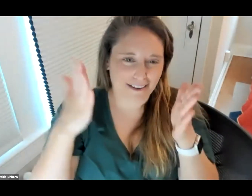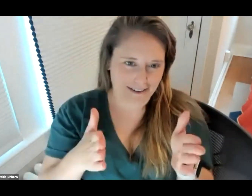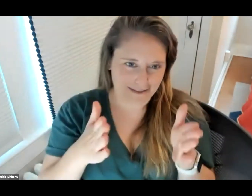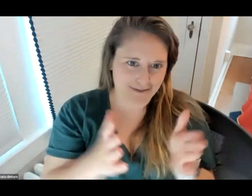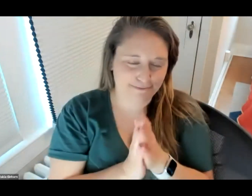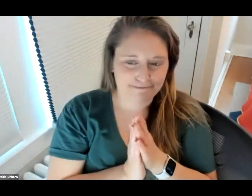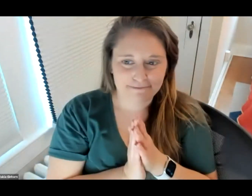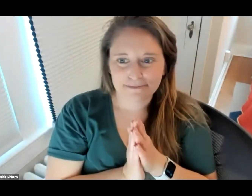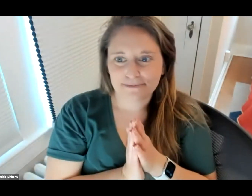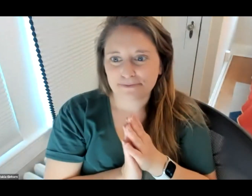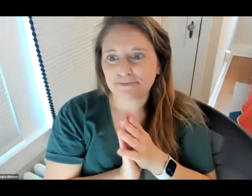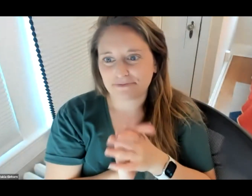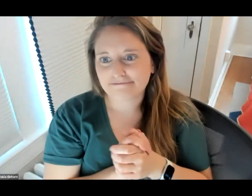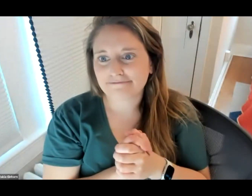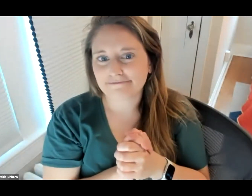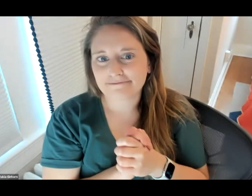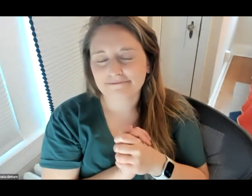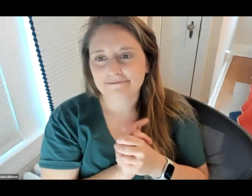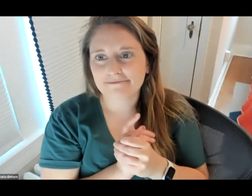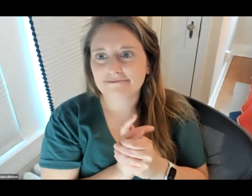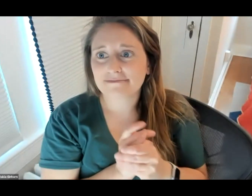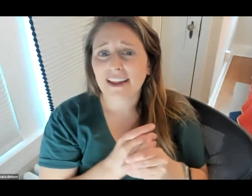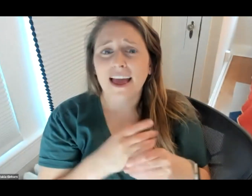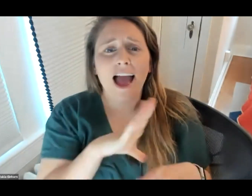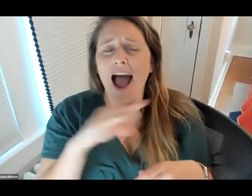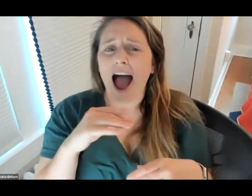So they want to see a motivated applicant.